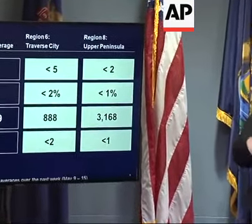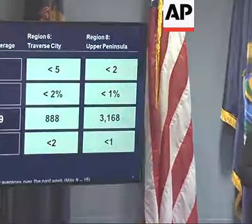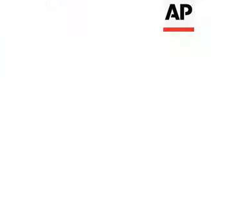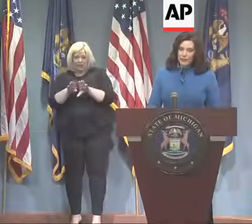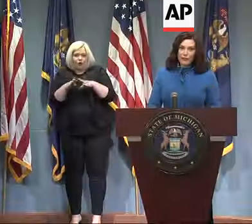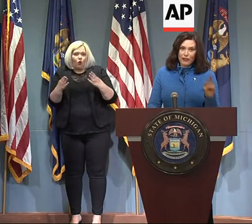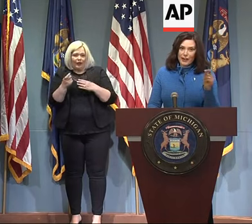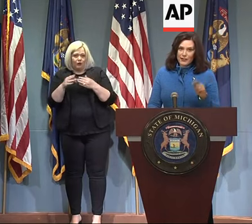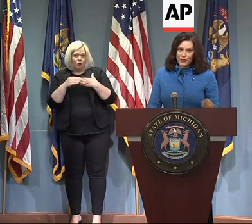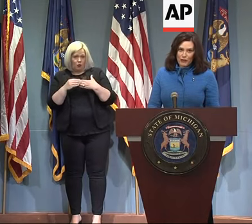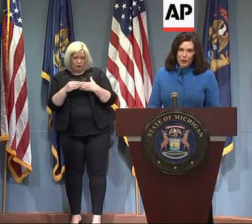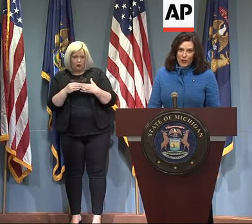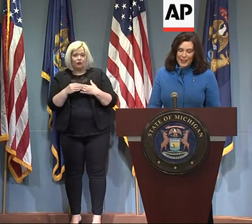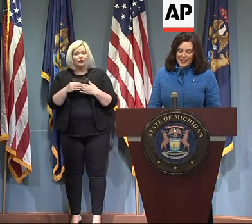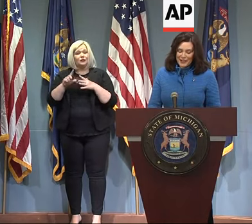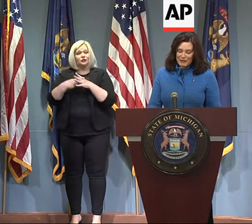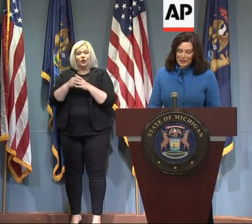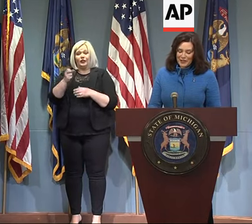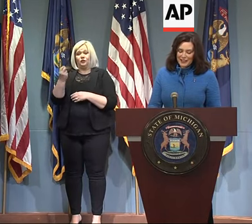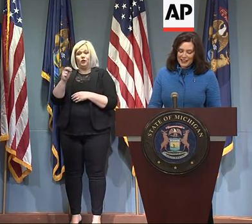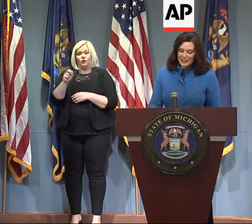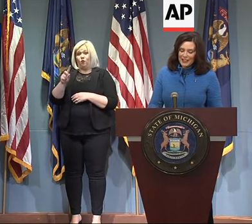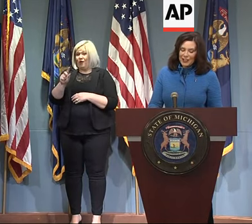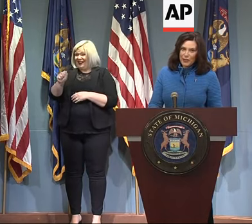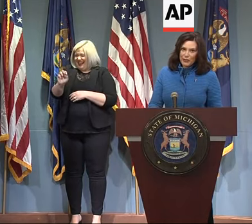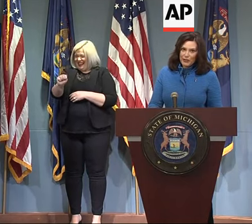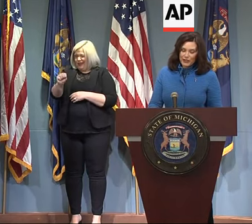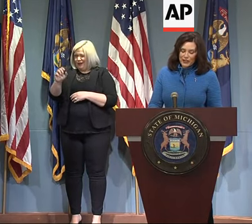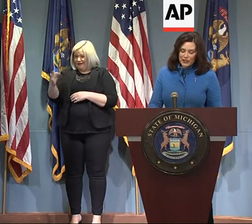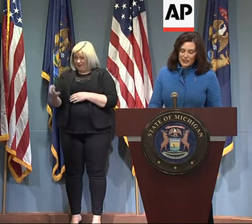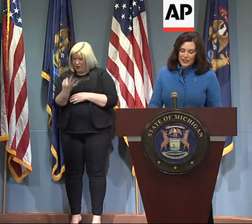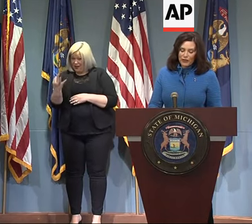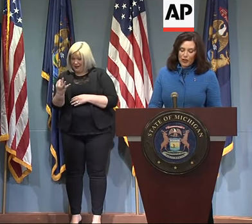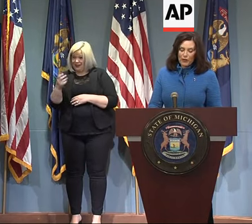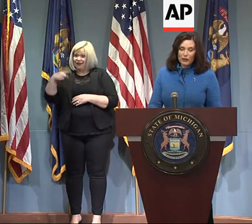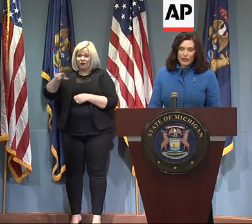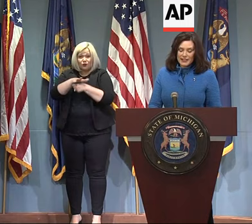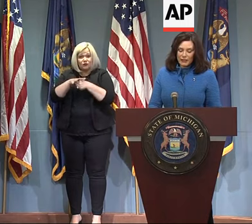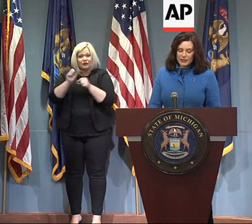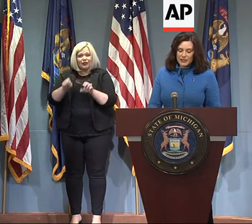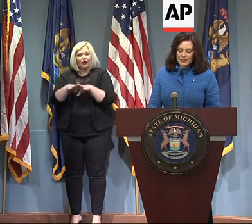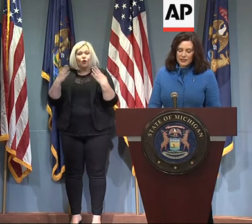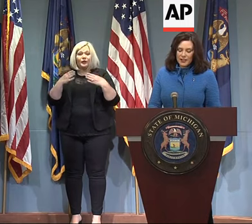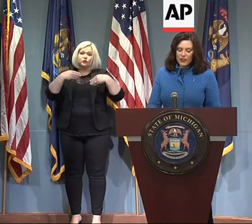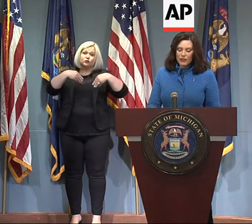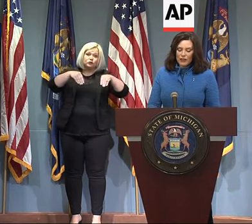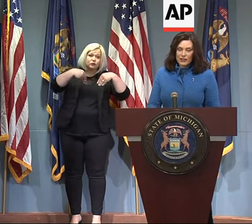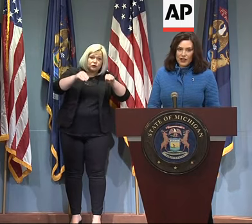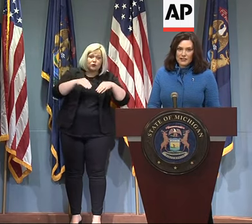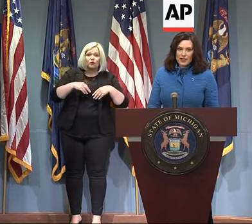average. Starting Friday at 12.01 a.m. to be exact, people in those regions can reopen retail businesses,